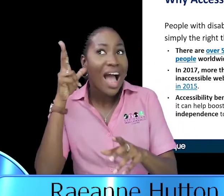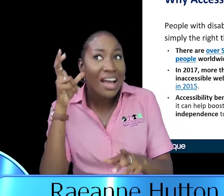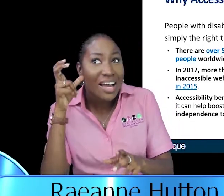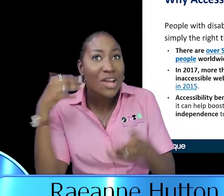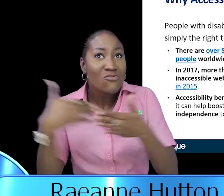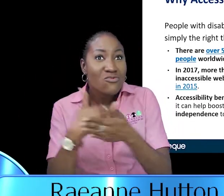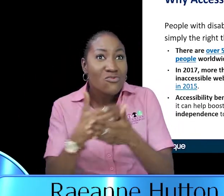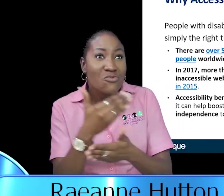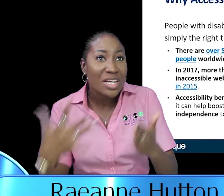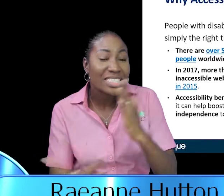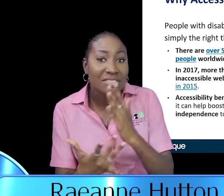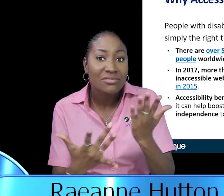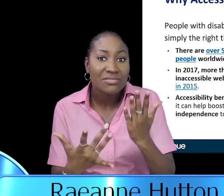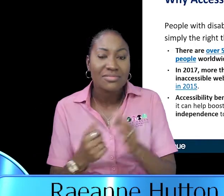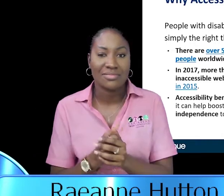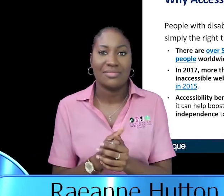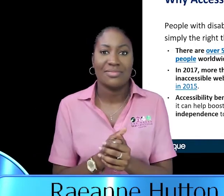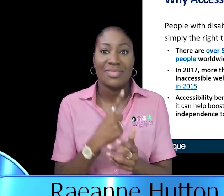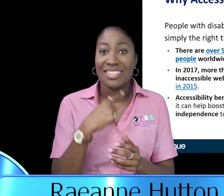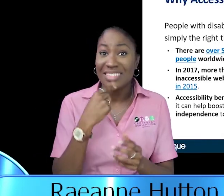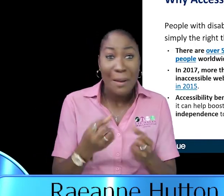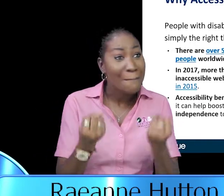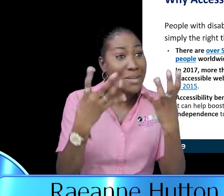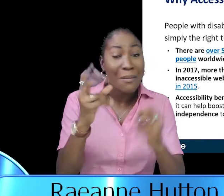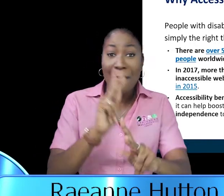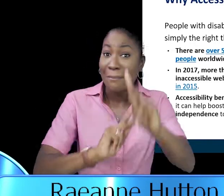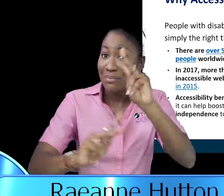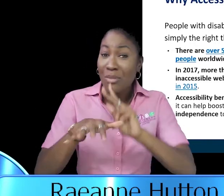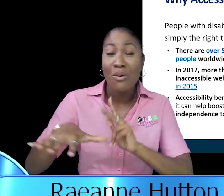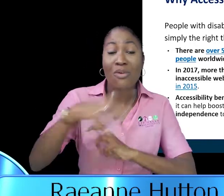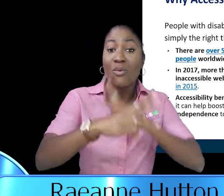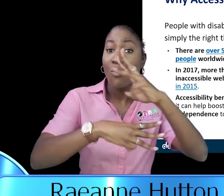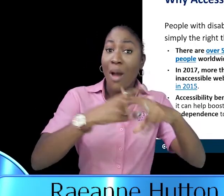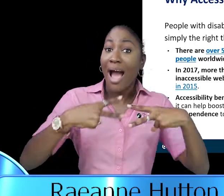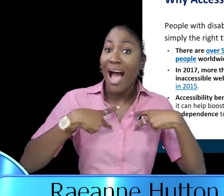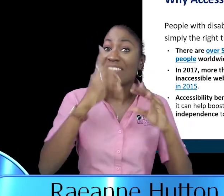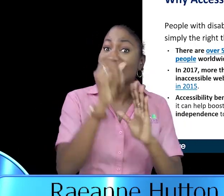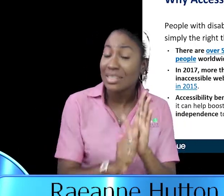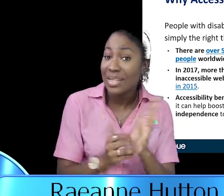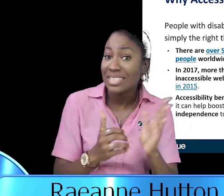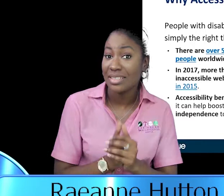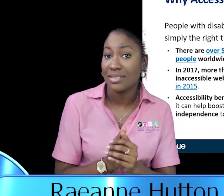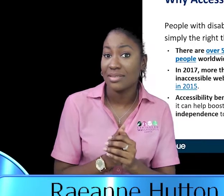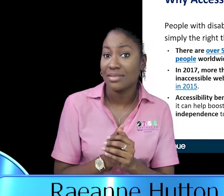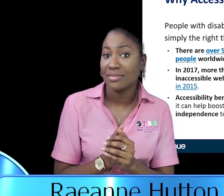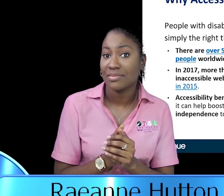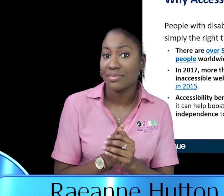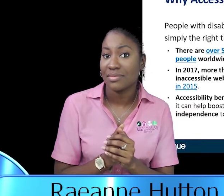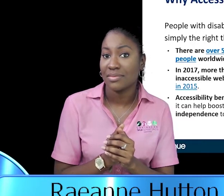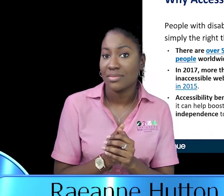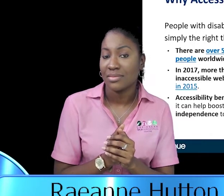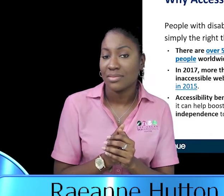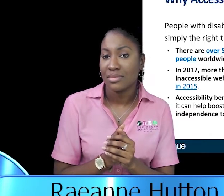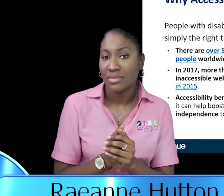And that's a pretty significant set of your total population. And if you want to take this just